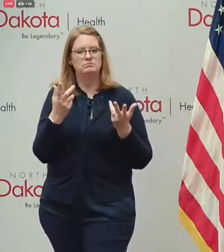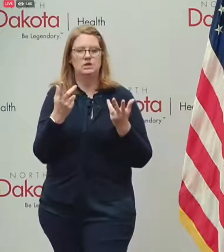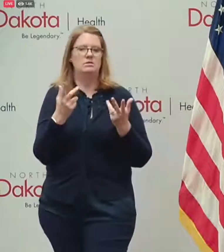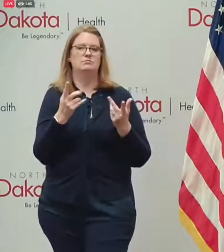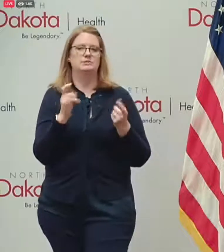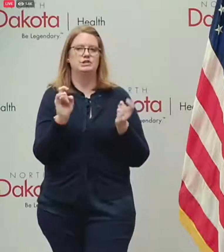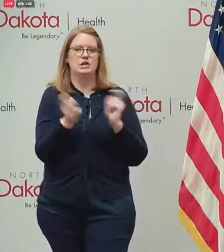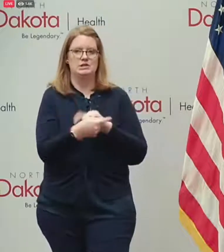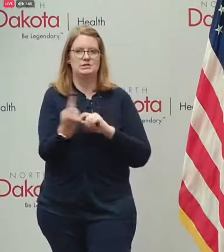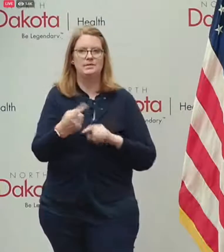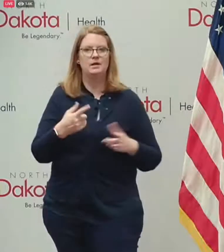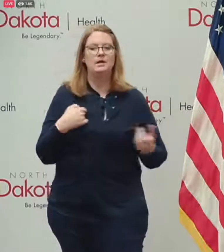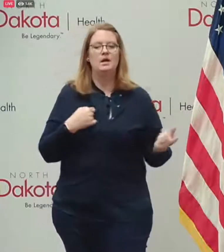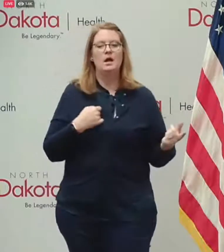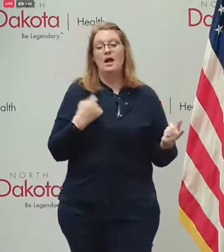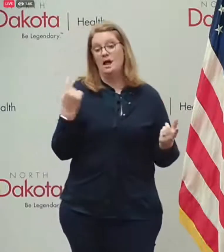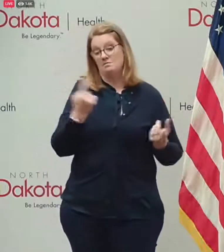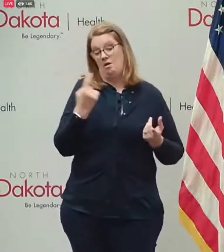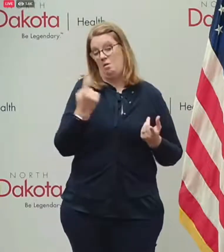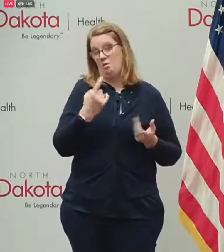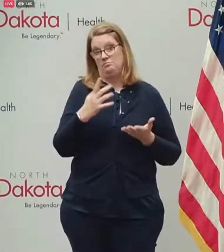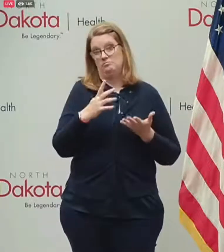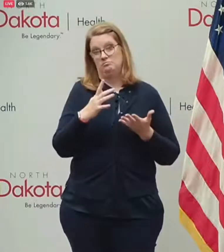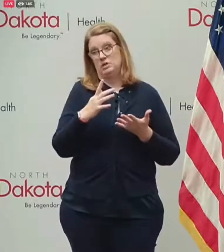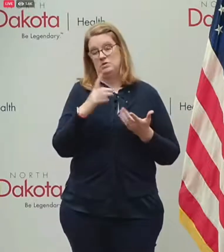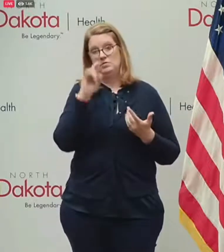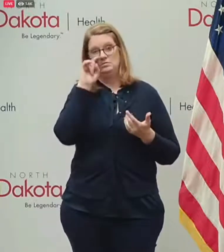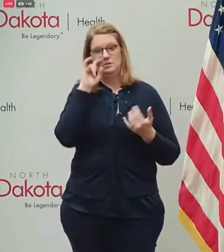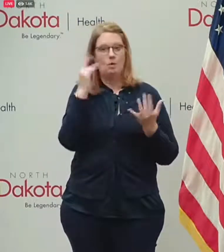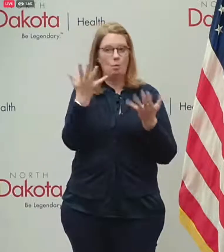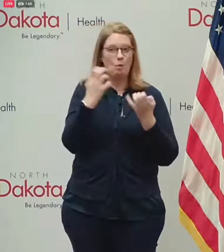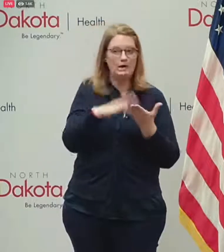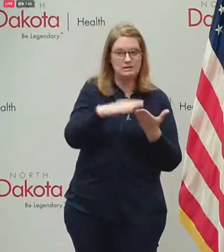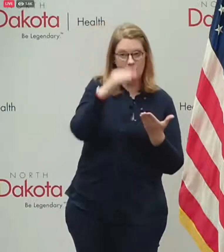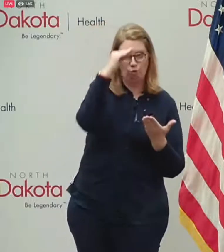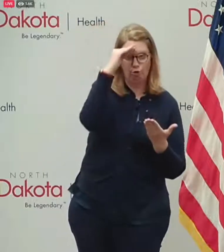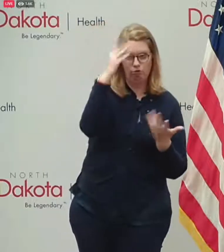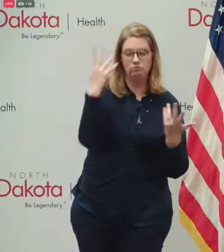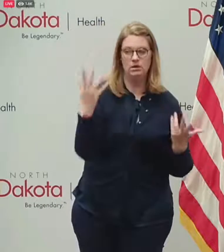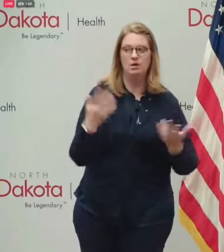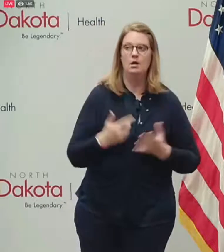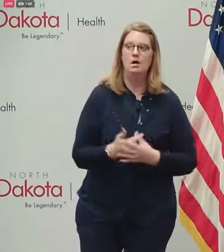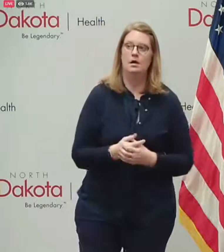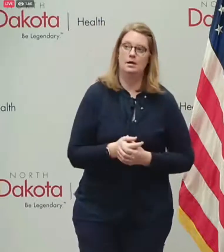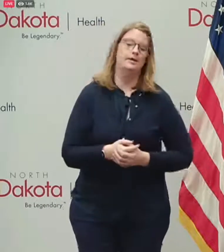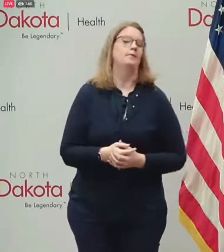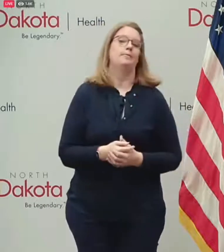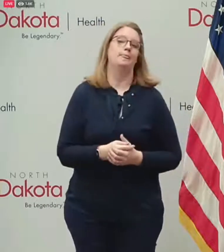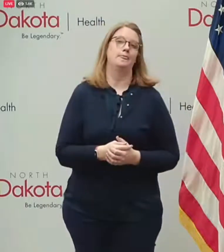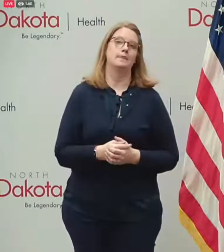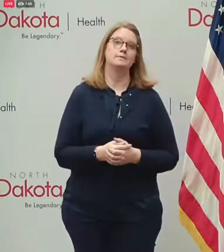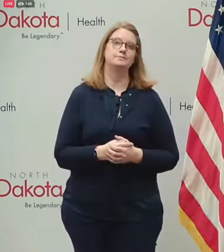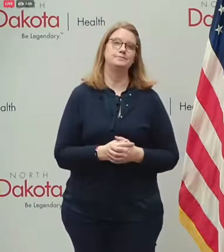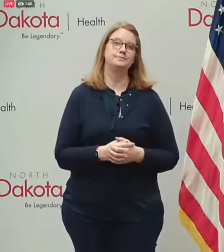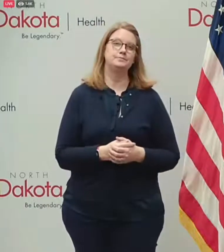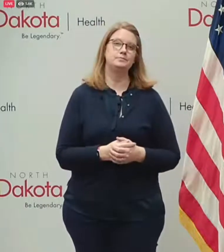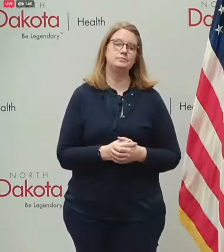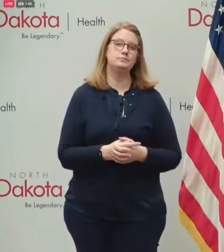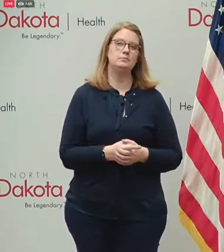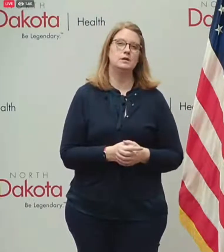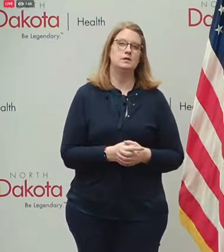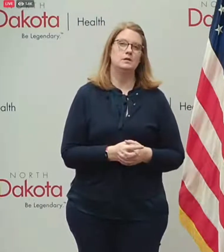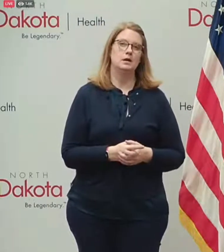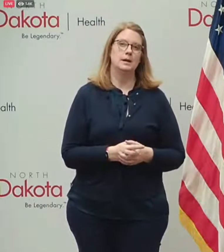with curiosity and always open to new learning, and I'd say we have learned a lot of things. We know a lot of things now that we didn't